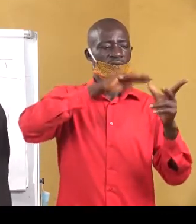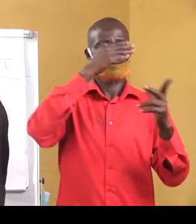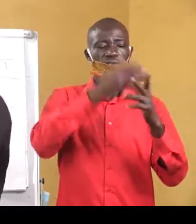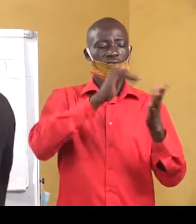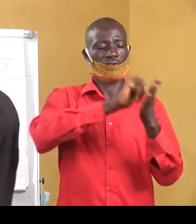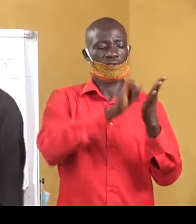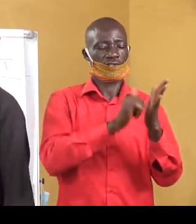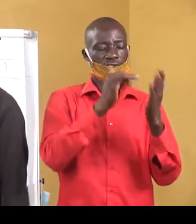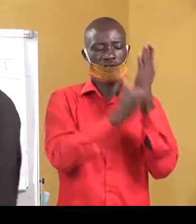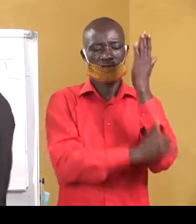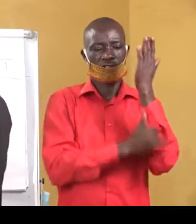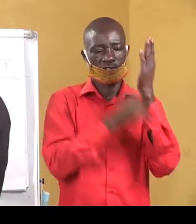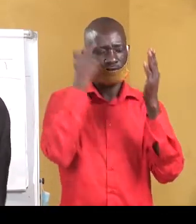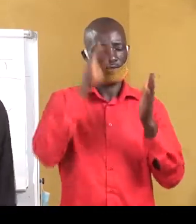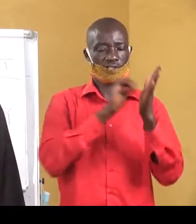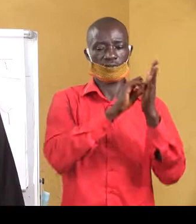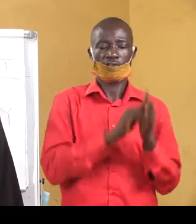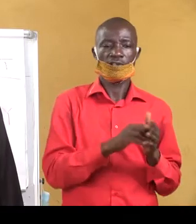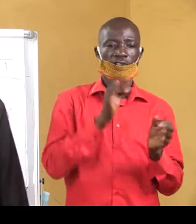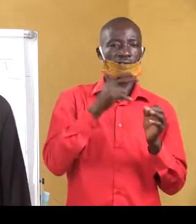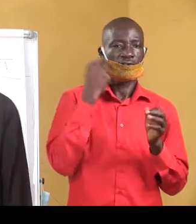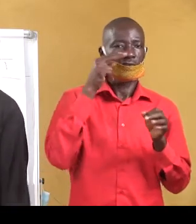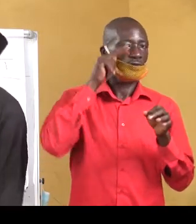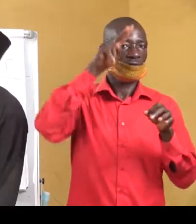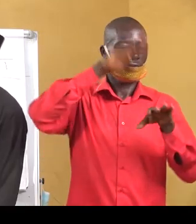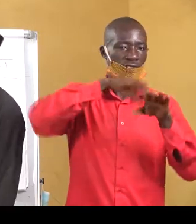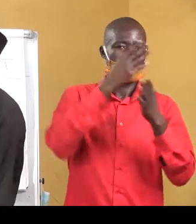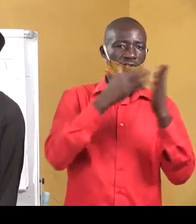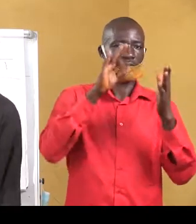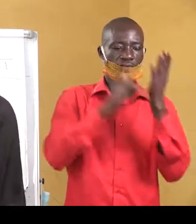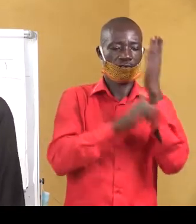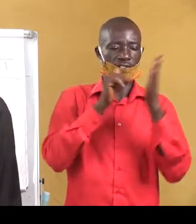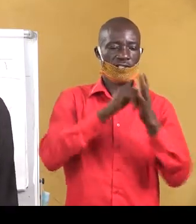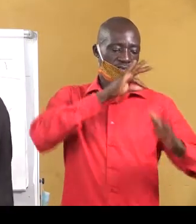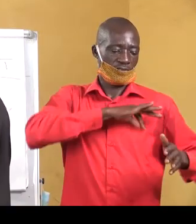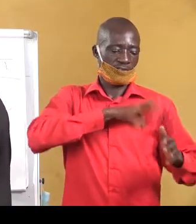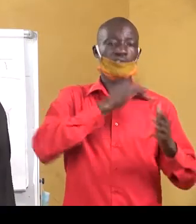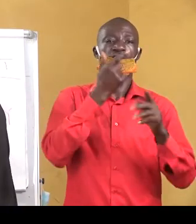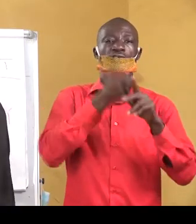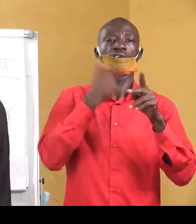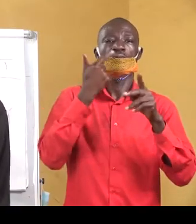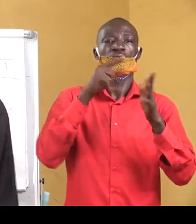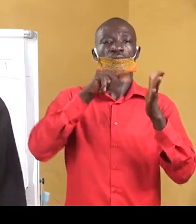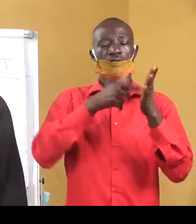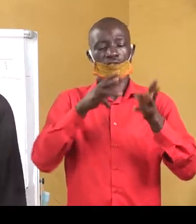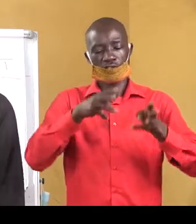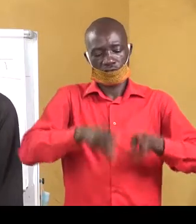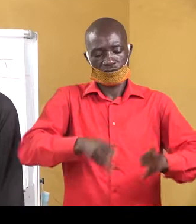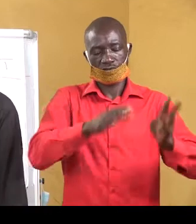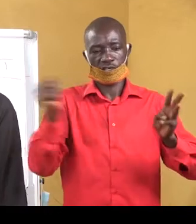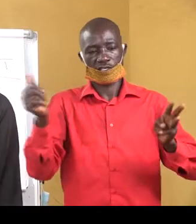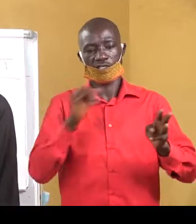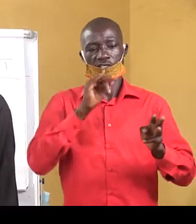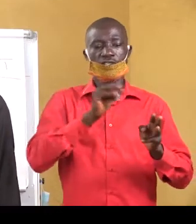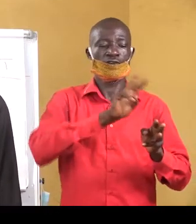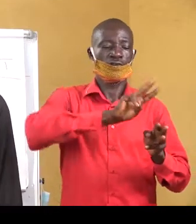countries. For example, if you look at some of the countries that benefited tremendously is west